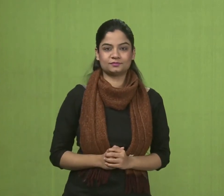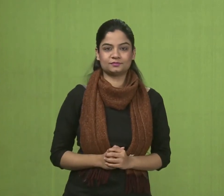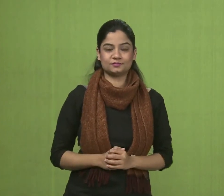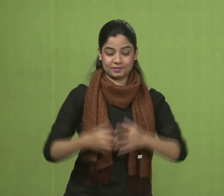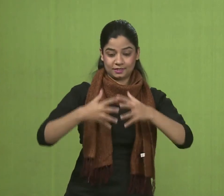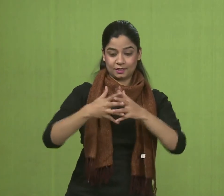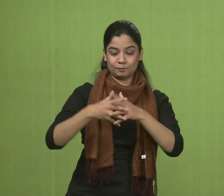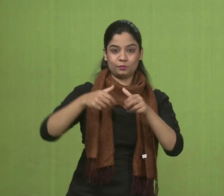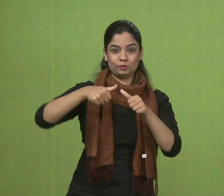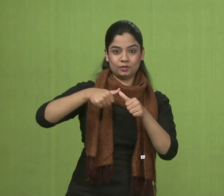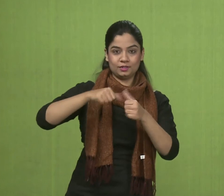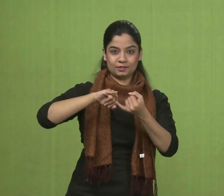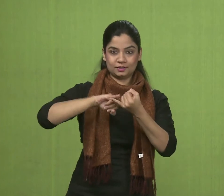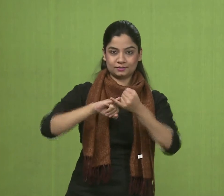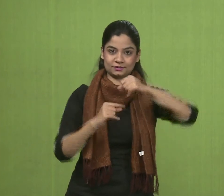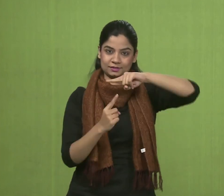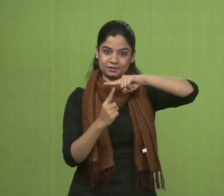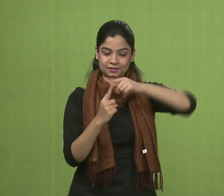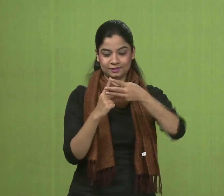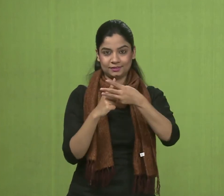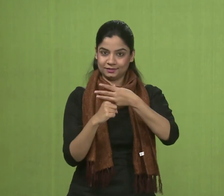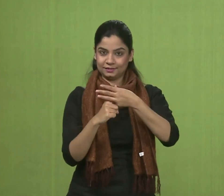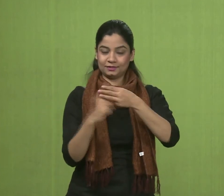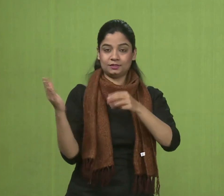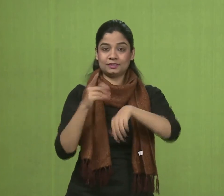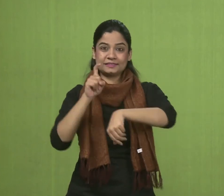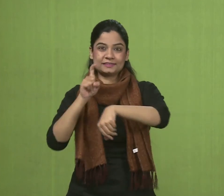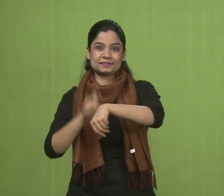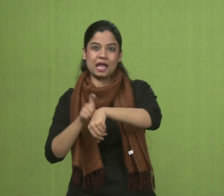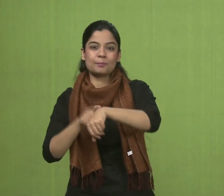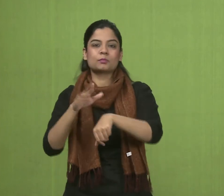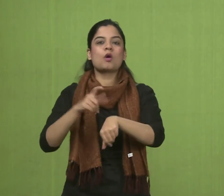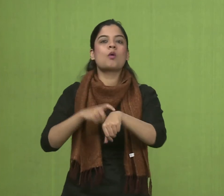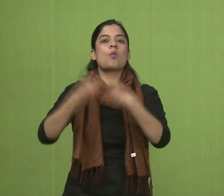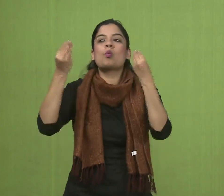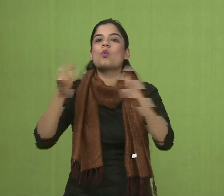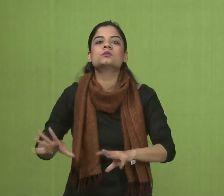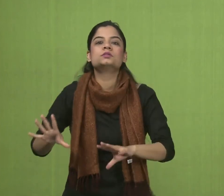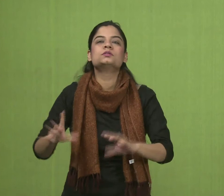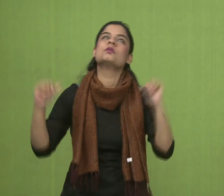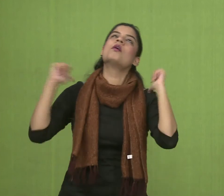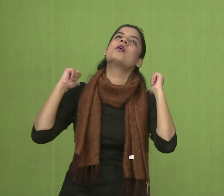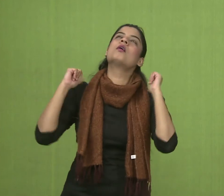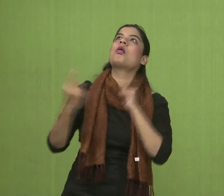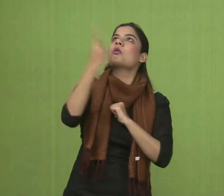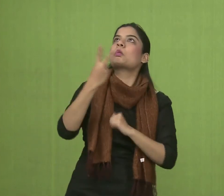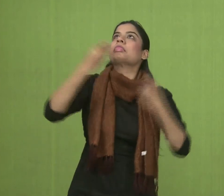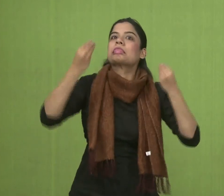Waste time. Waste time is underutilized time, wasting your time and effort. It's called waste